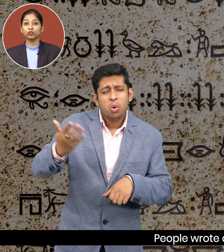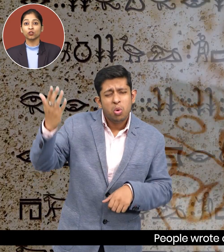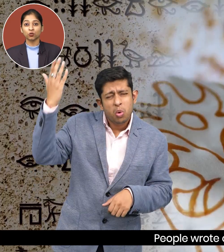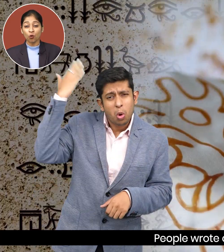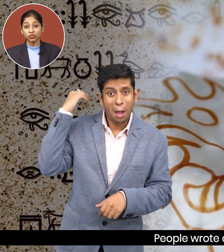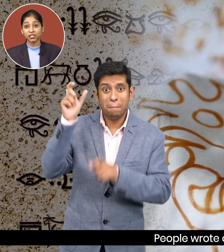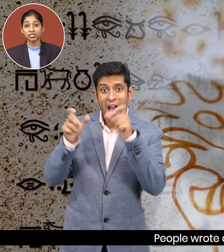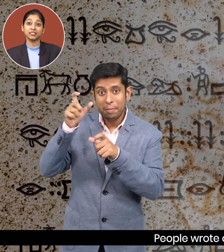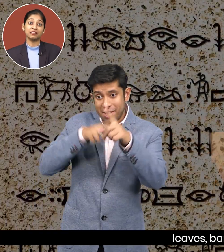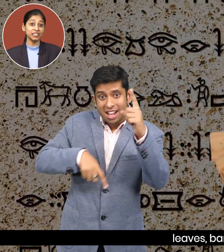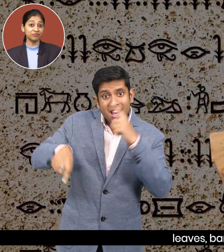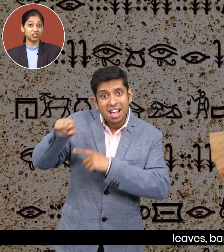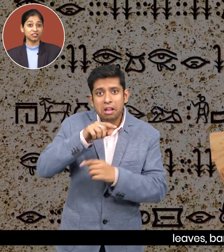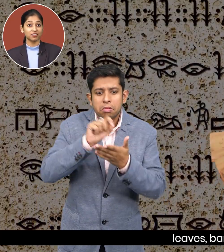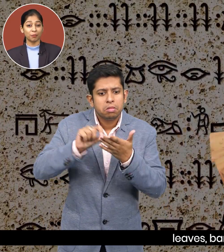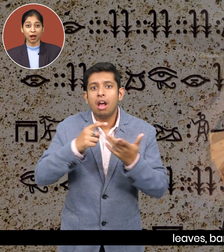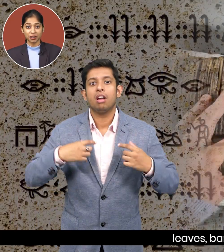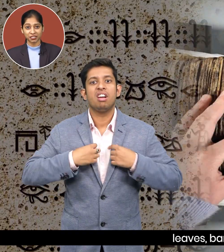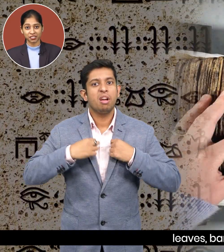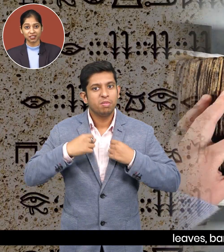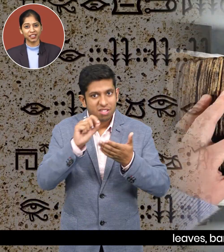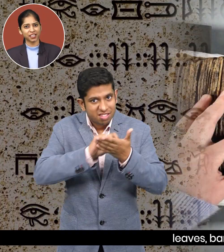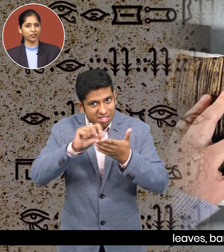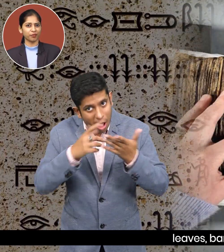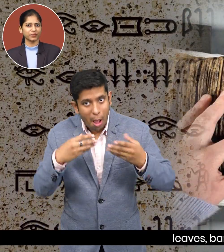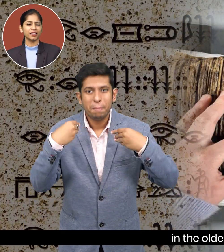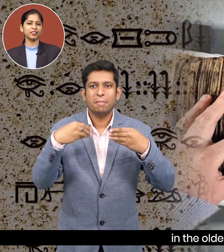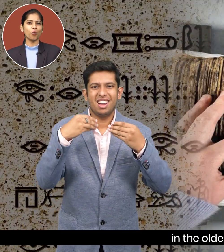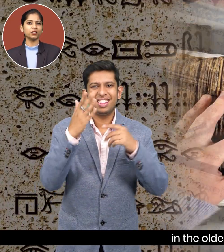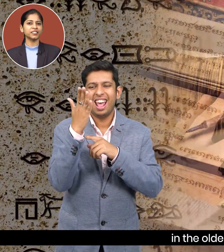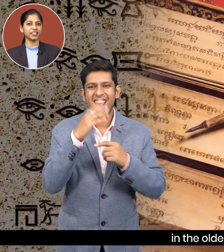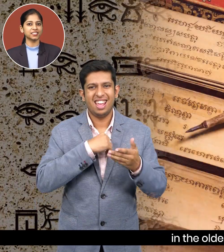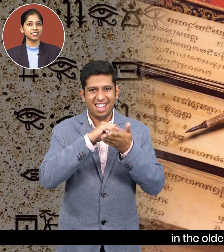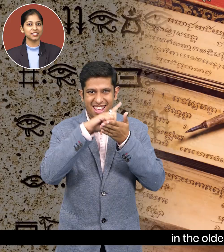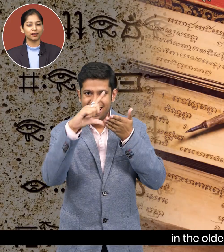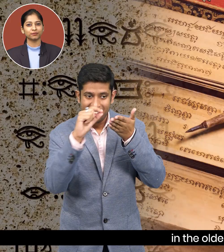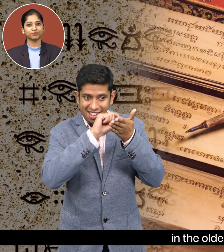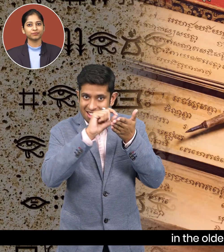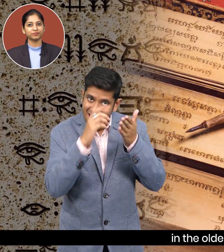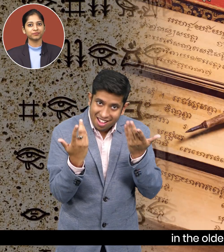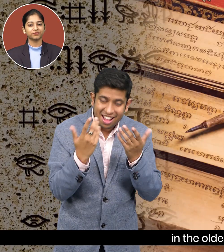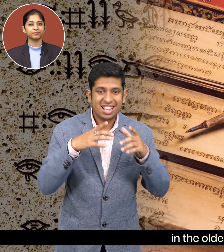People wrote on clothes, leaves, barks, etc. in the olden days.